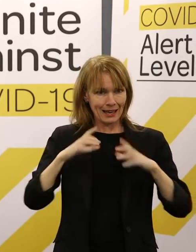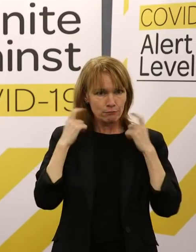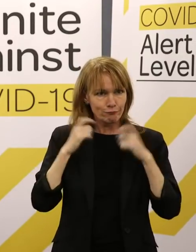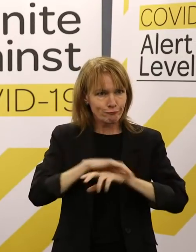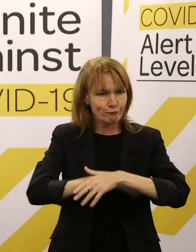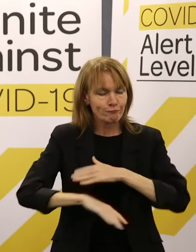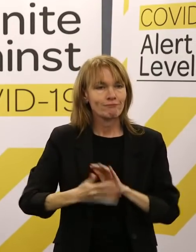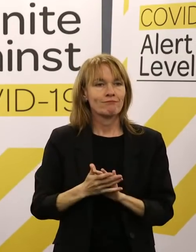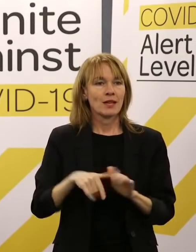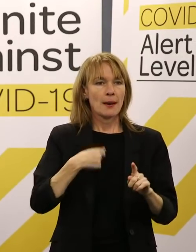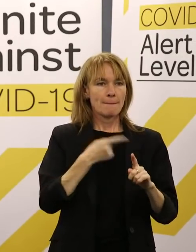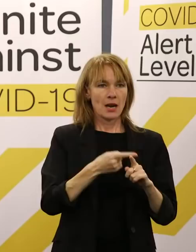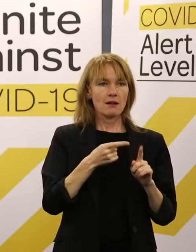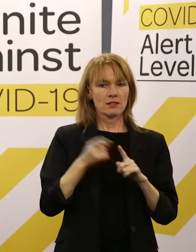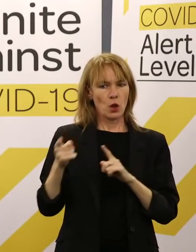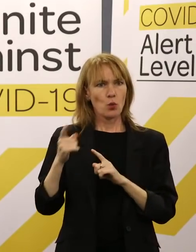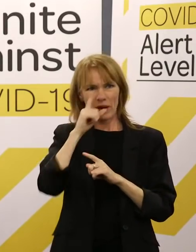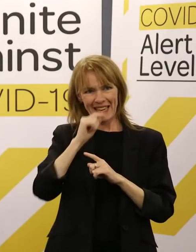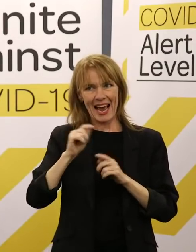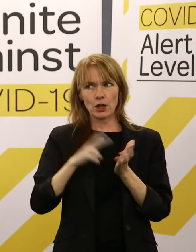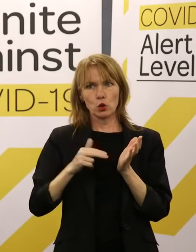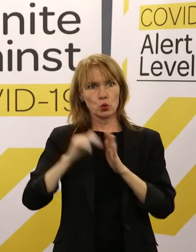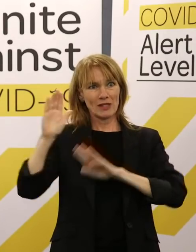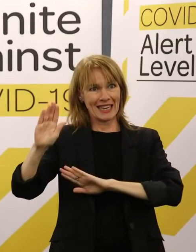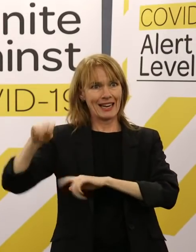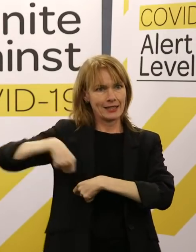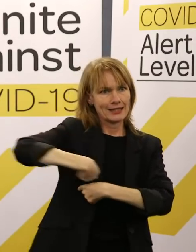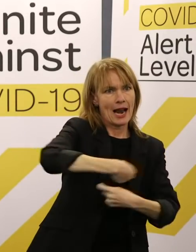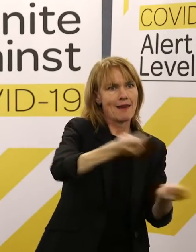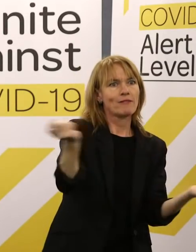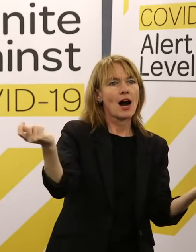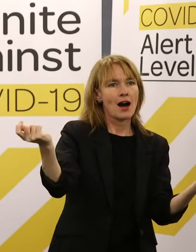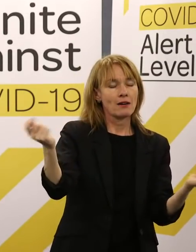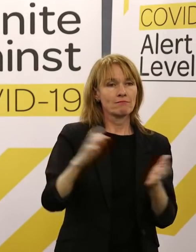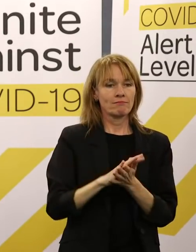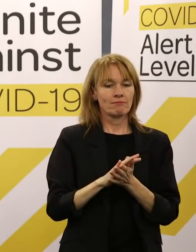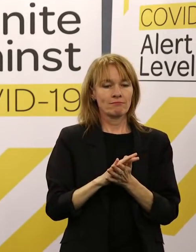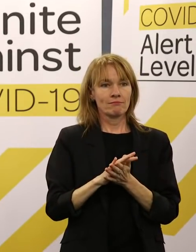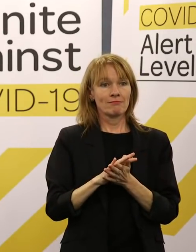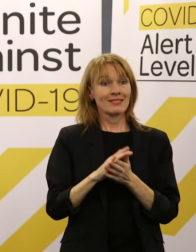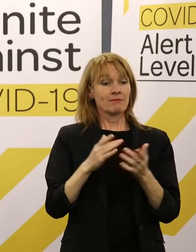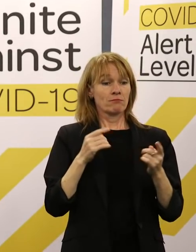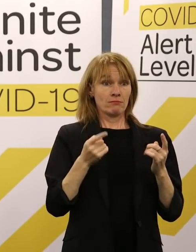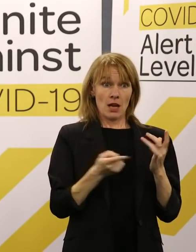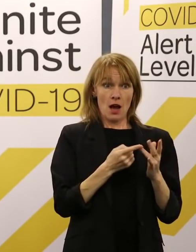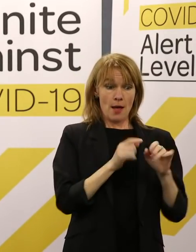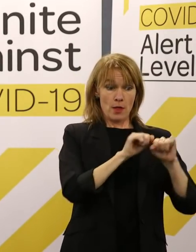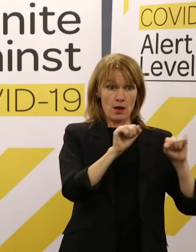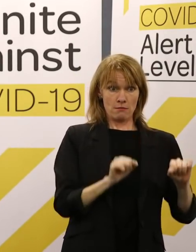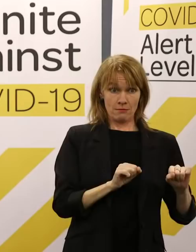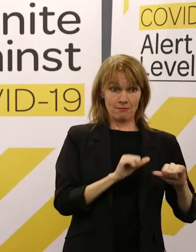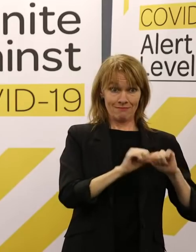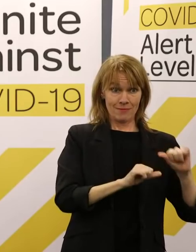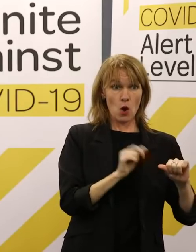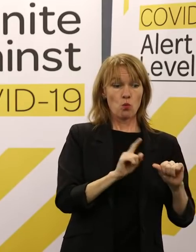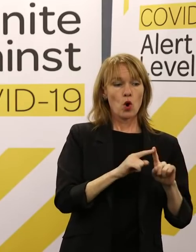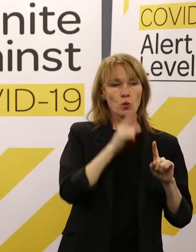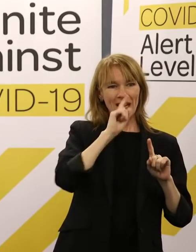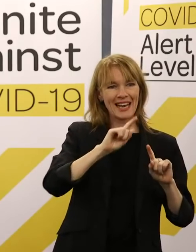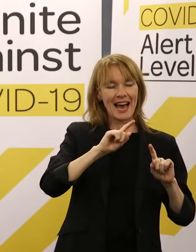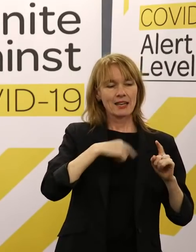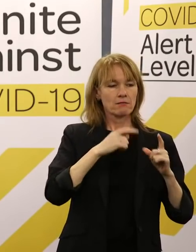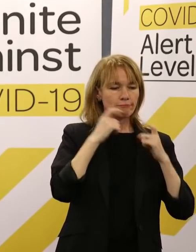we've got the national distribution on that. And then there's a parallel process to supply other government agencies